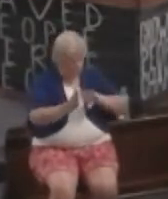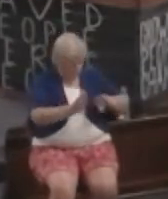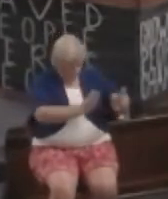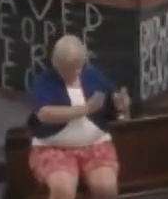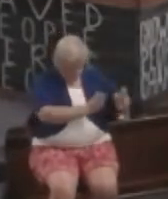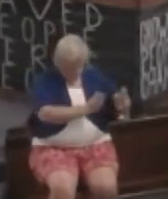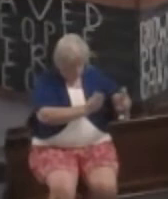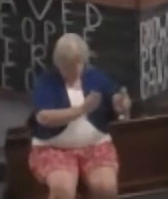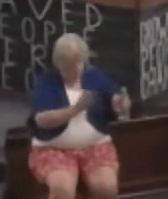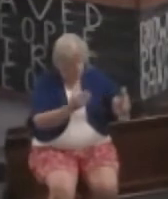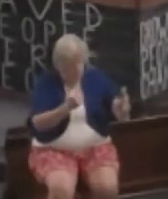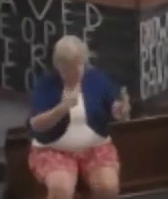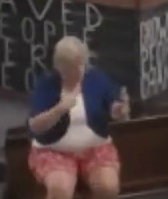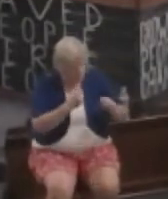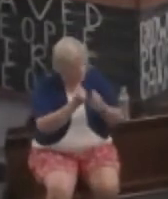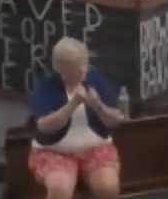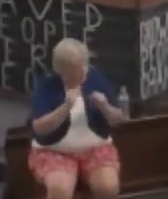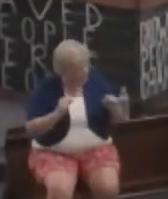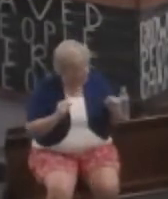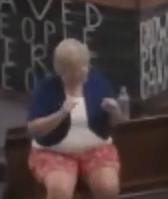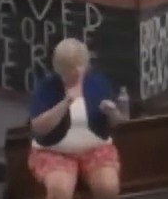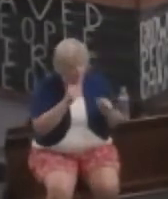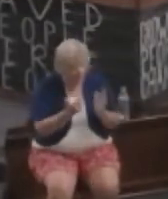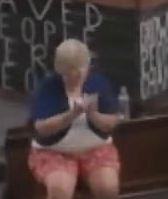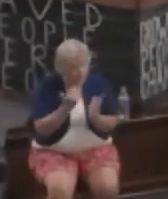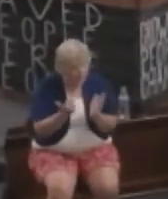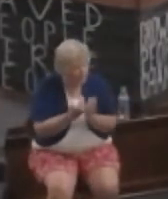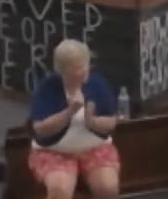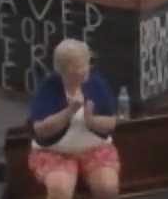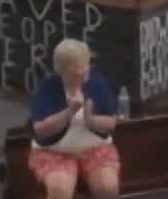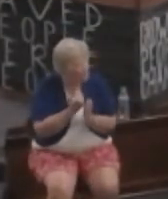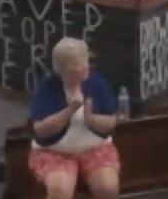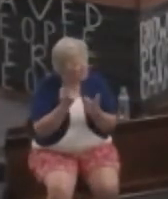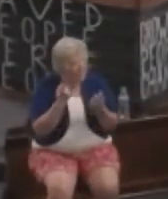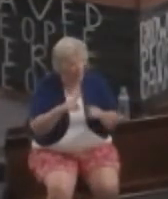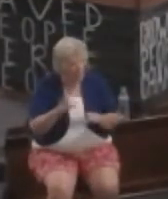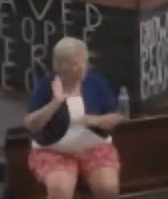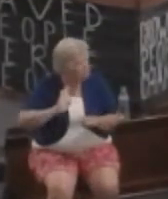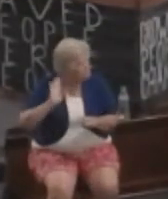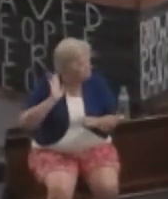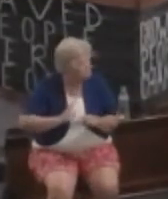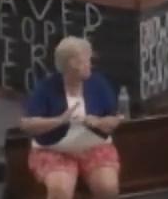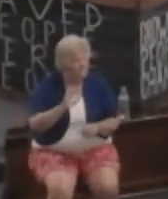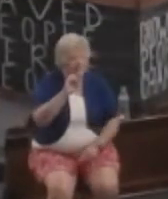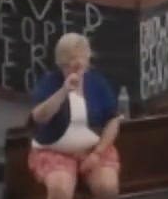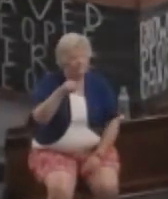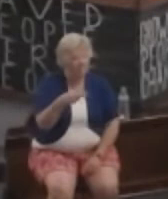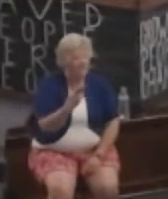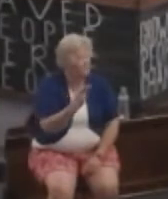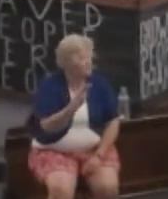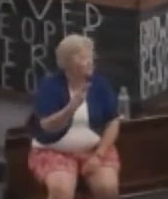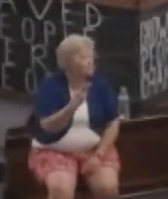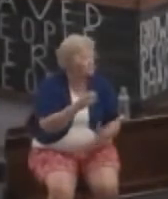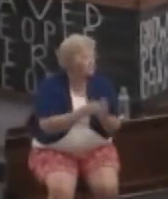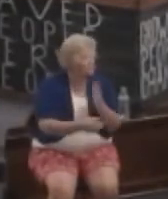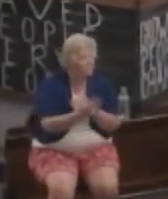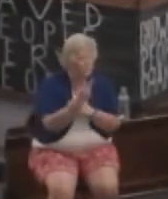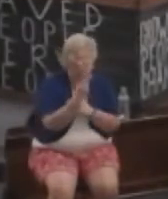new. Paul tells the Ephesians back in Ephesians 2, 11 through 13,